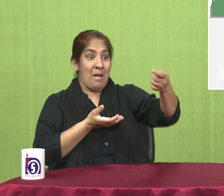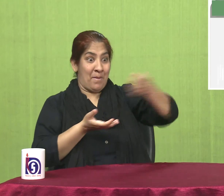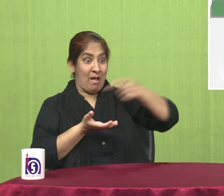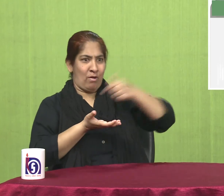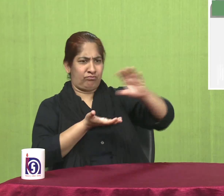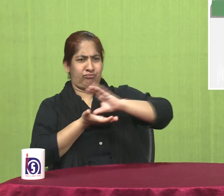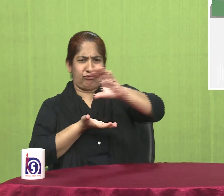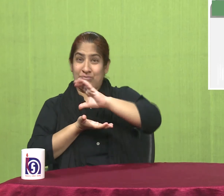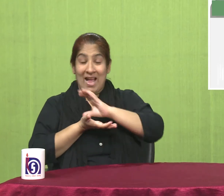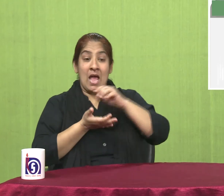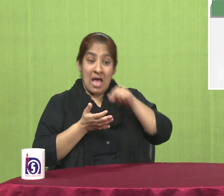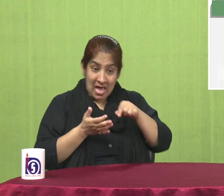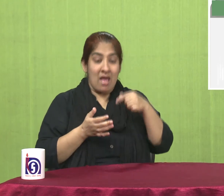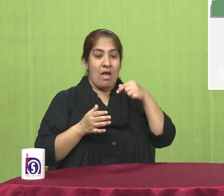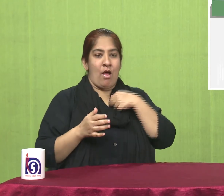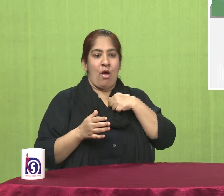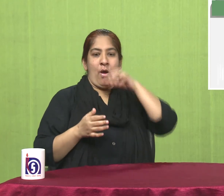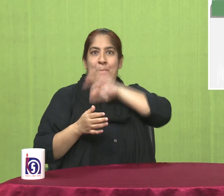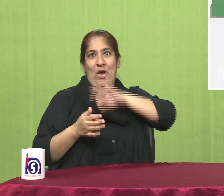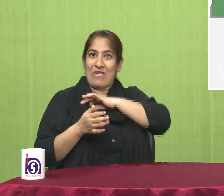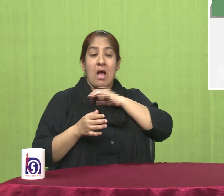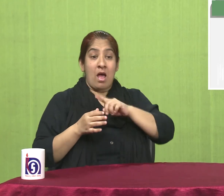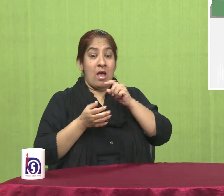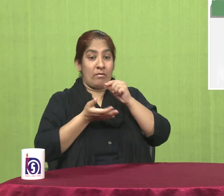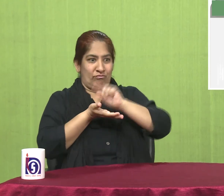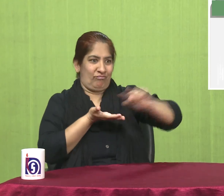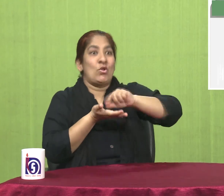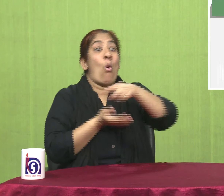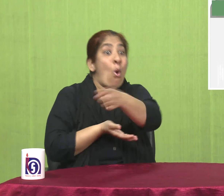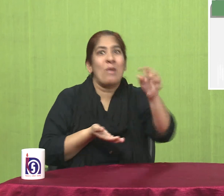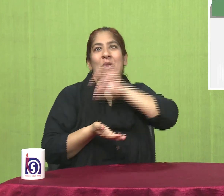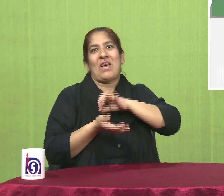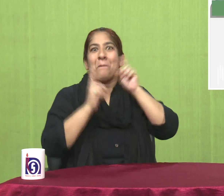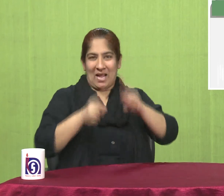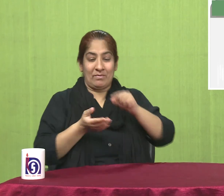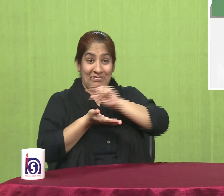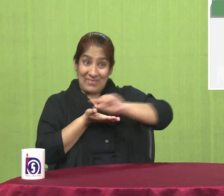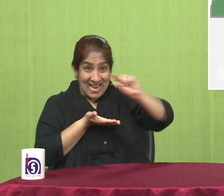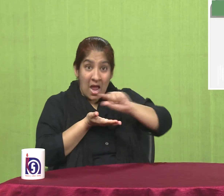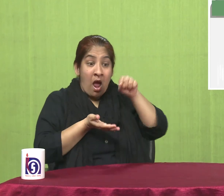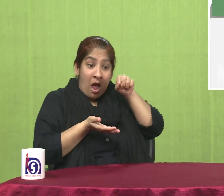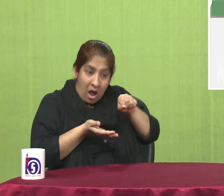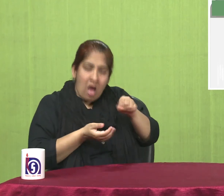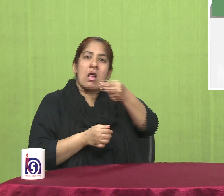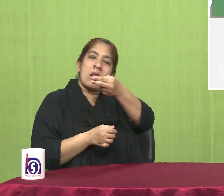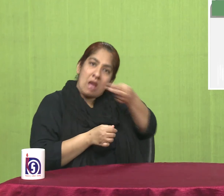a dividend is the distribution of the company's earning to a class of